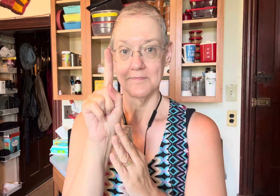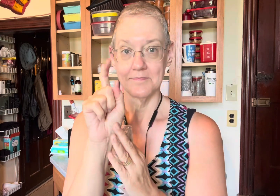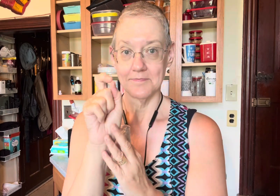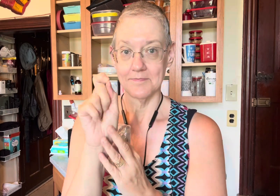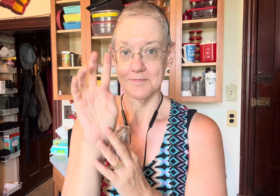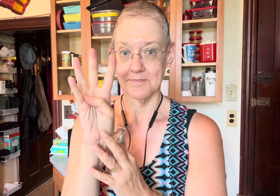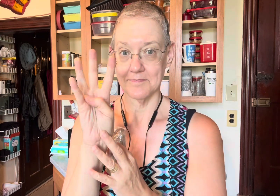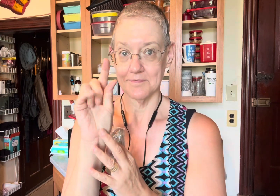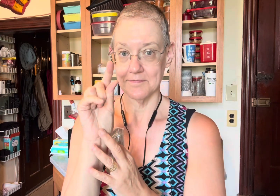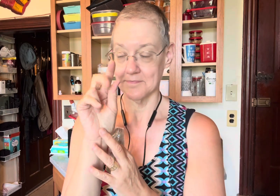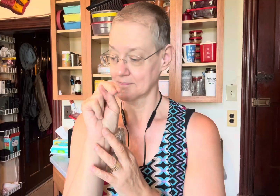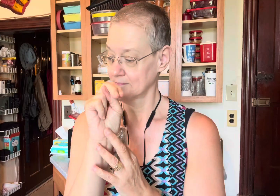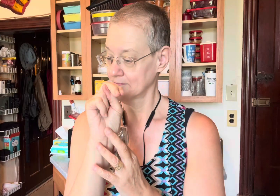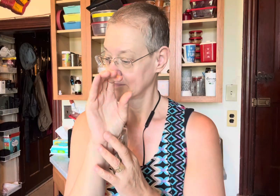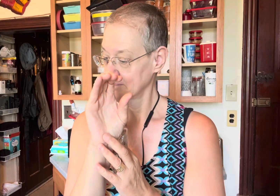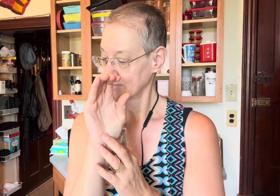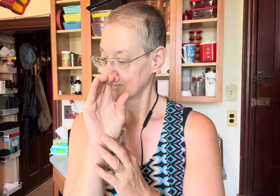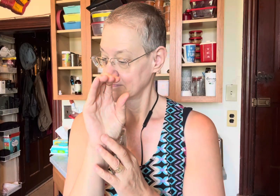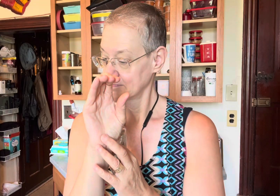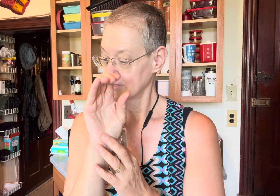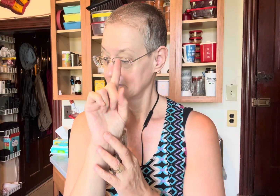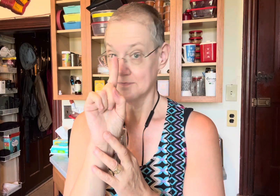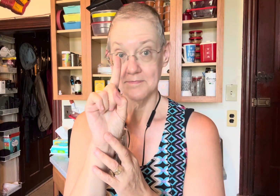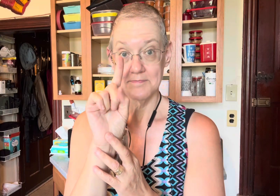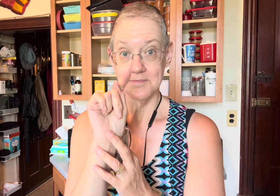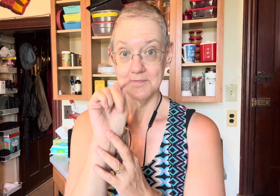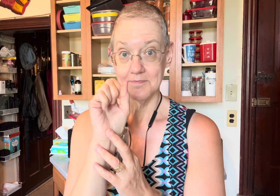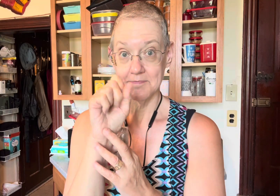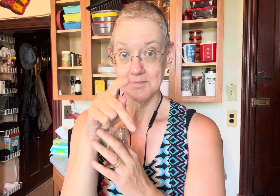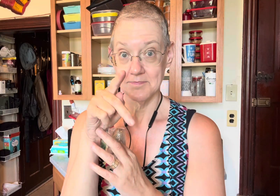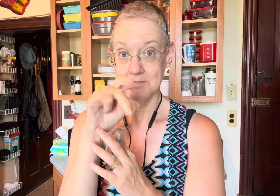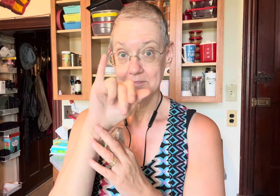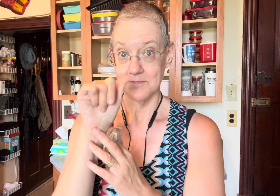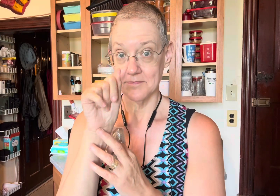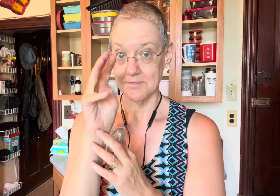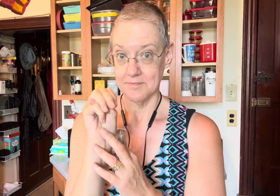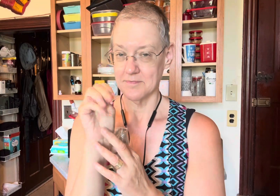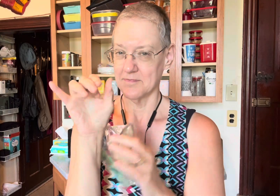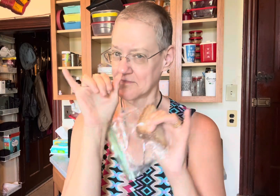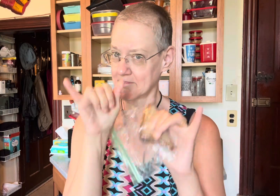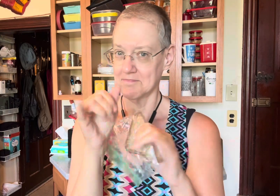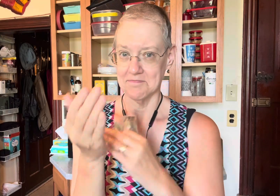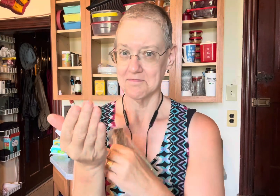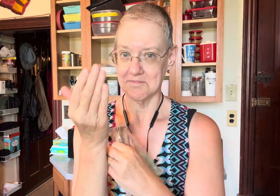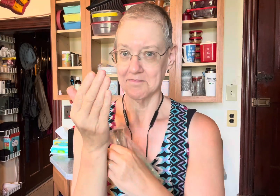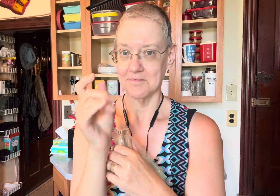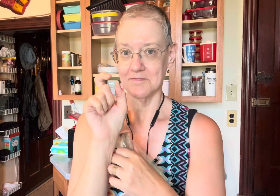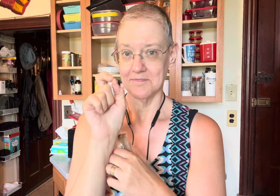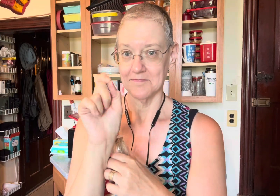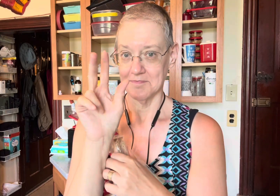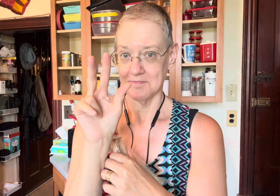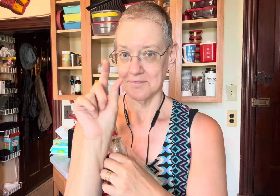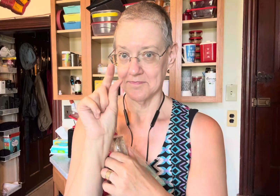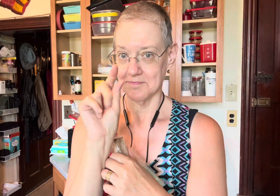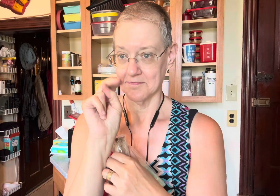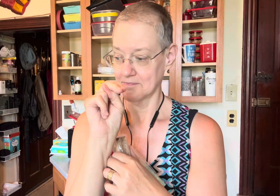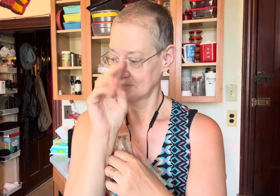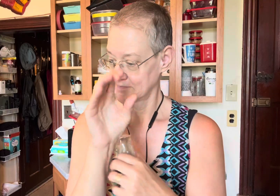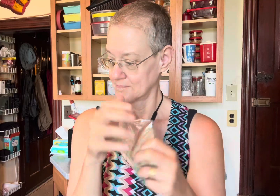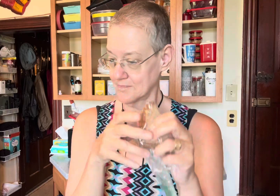which is 1.4 grams of net carbs, and 1 teaspoon of the same jam, 0.3 grams